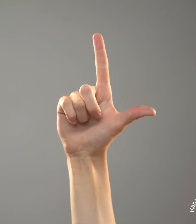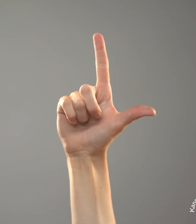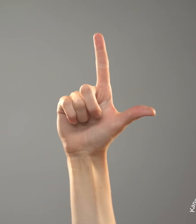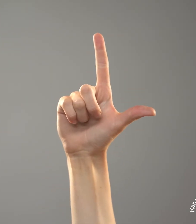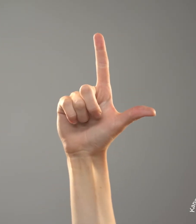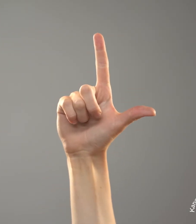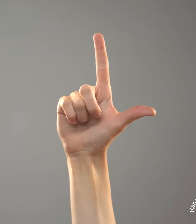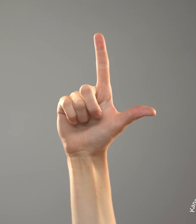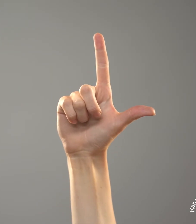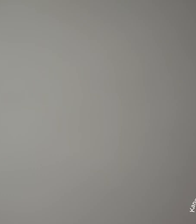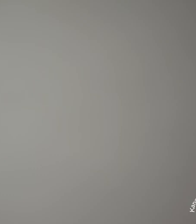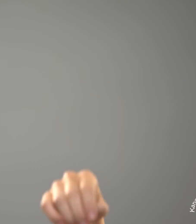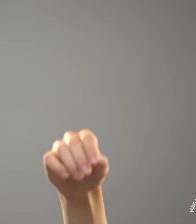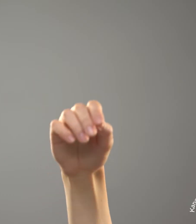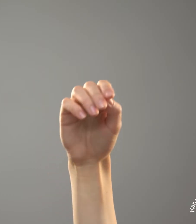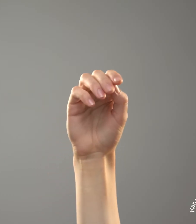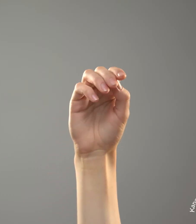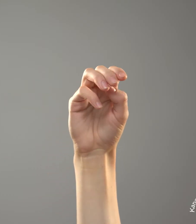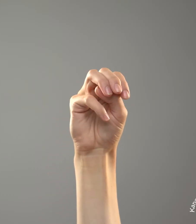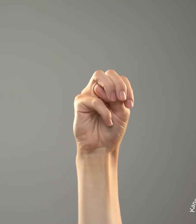L